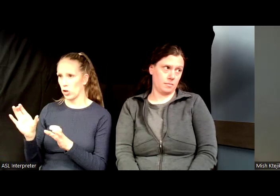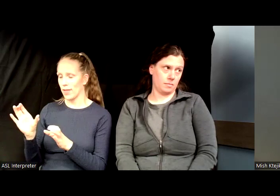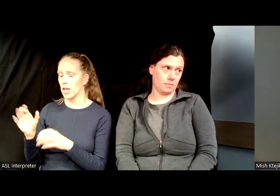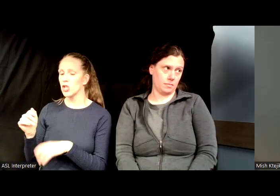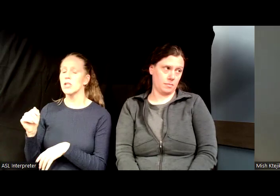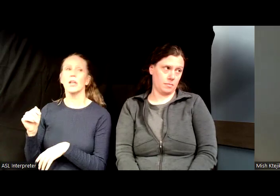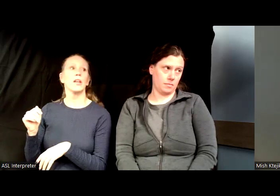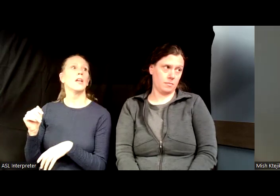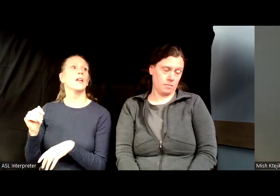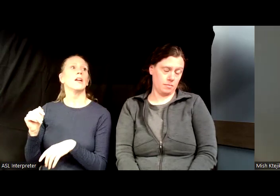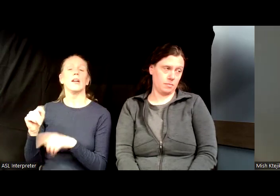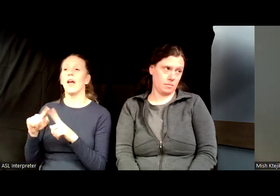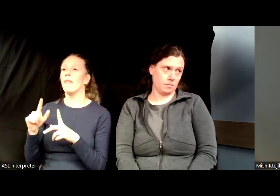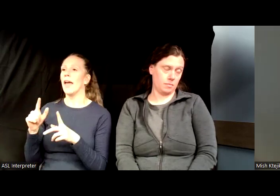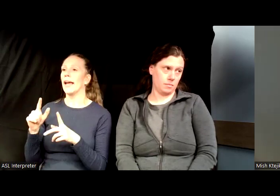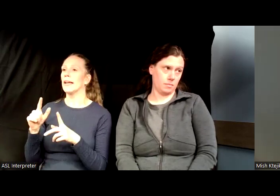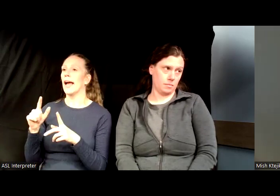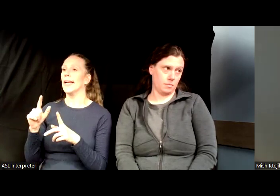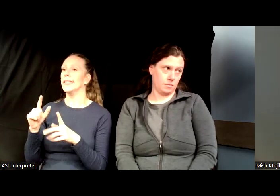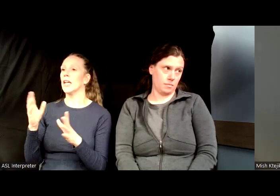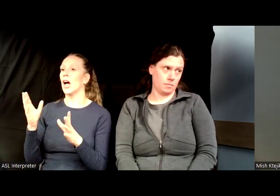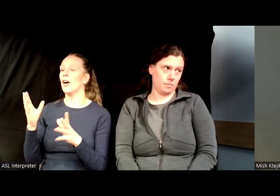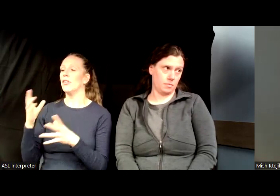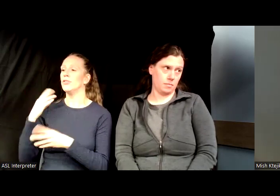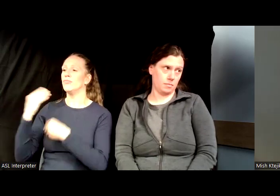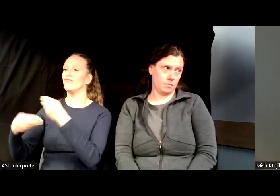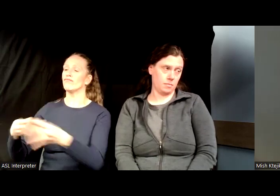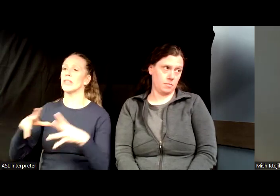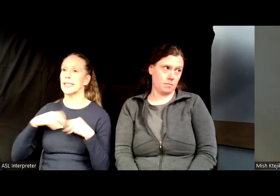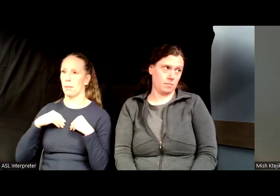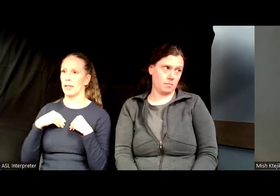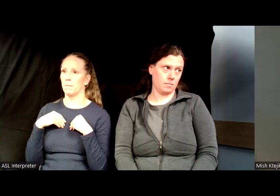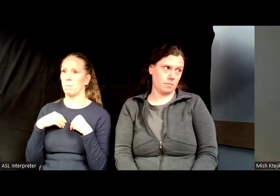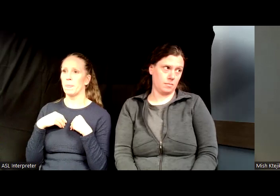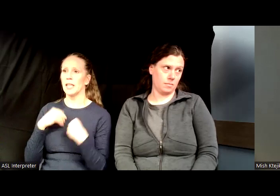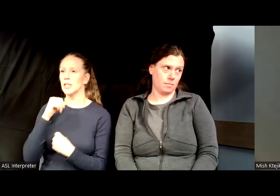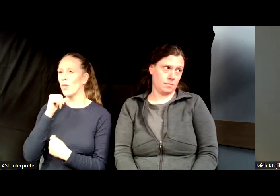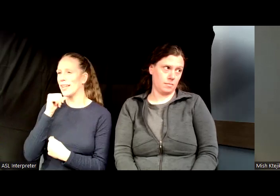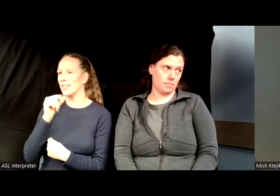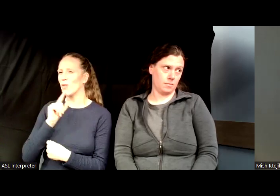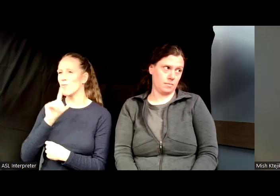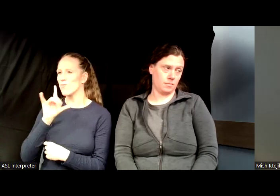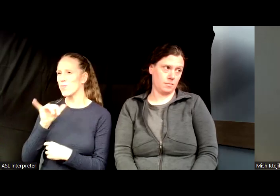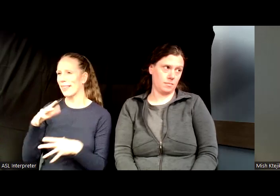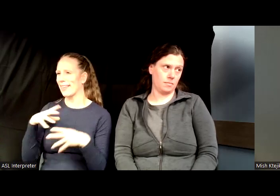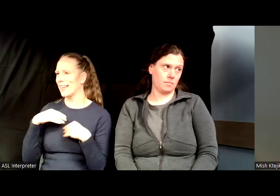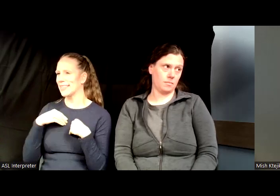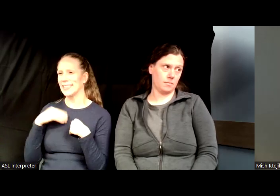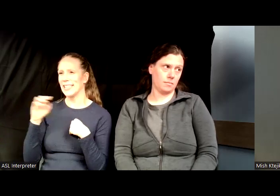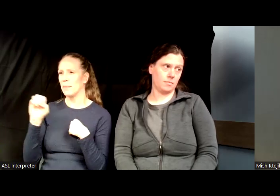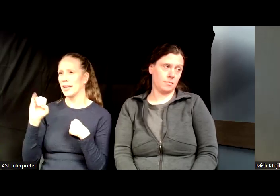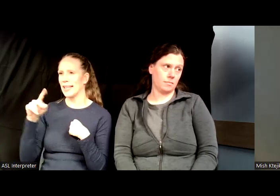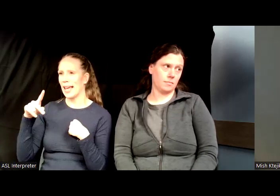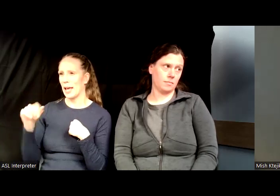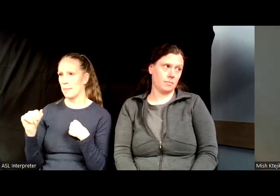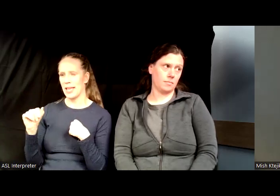RID certification, but they were kind of grandfathered in and accepted, so They don't really accept. the they don't really accept. They don't